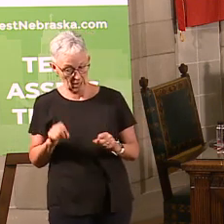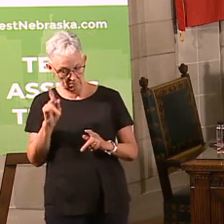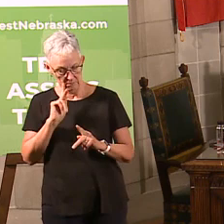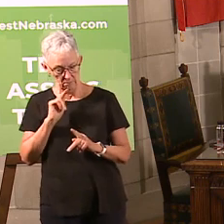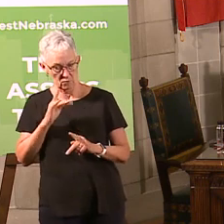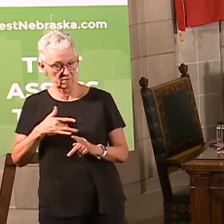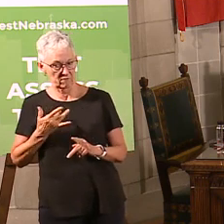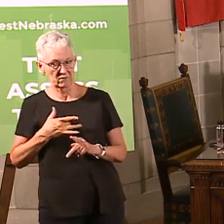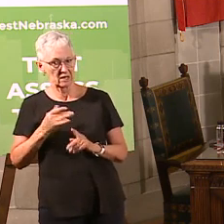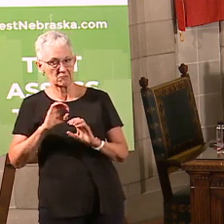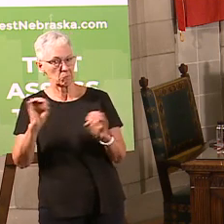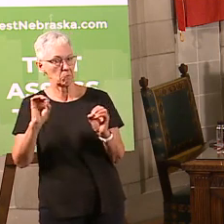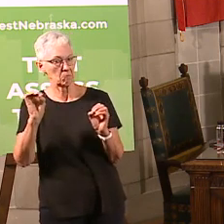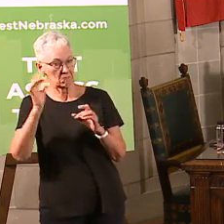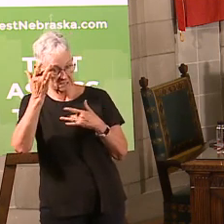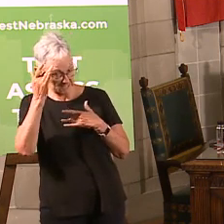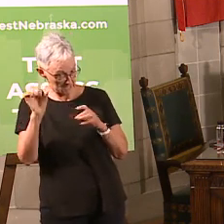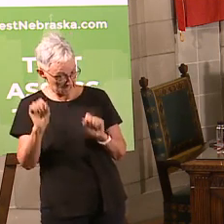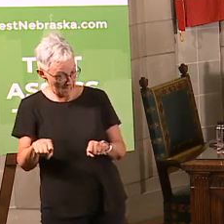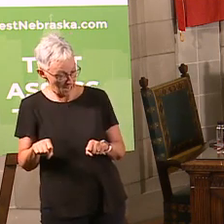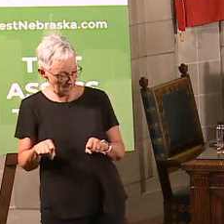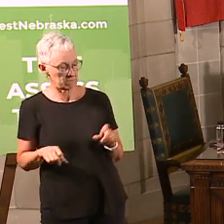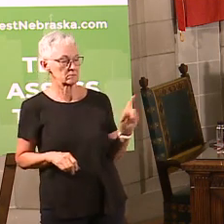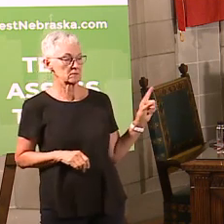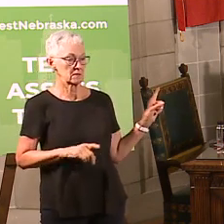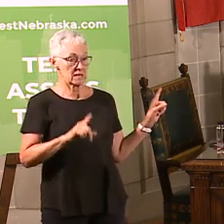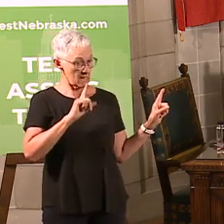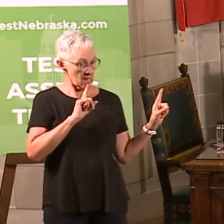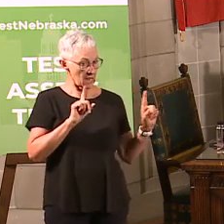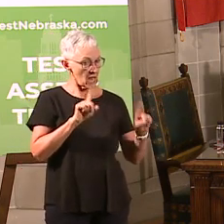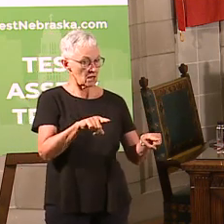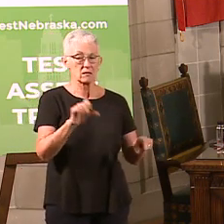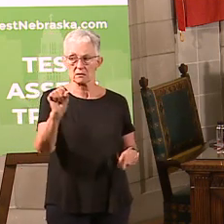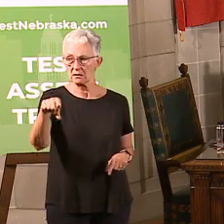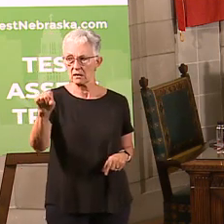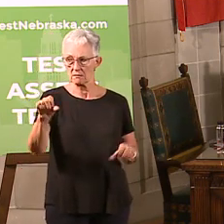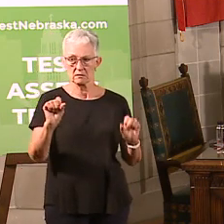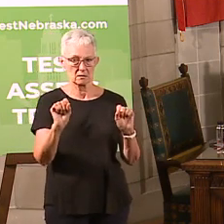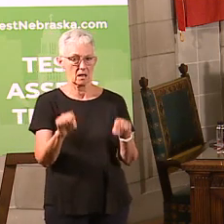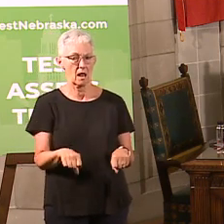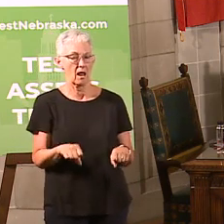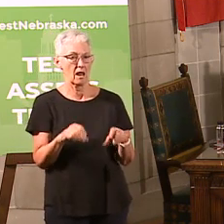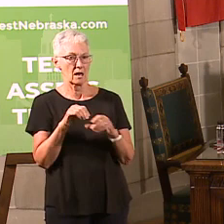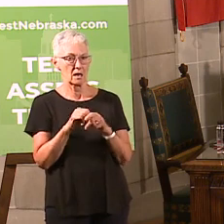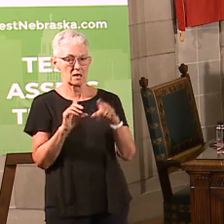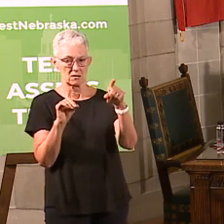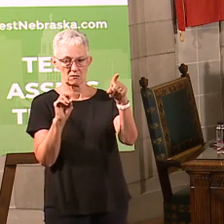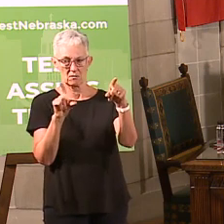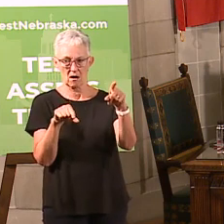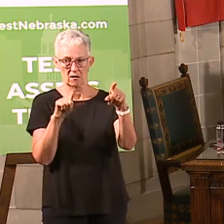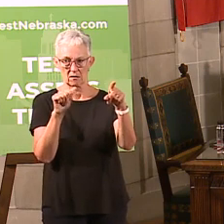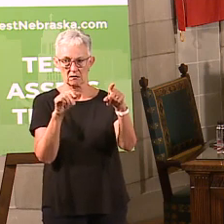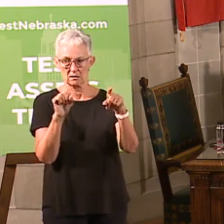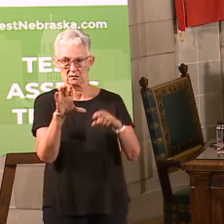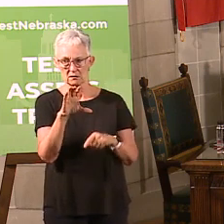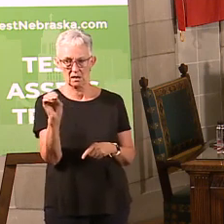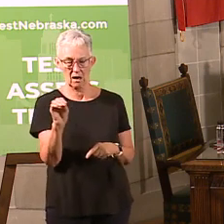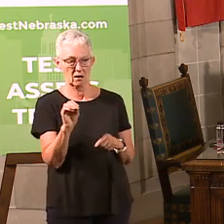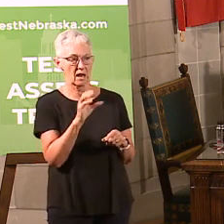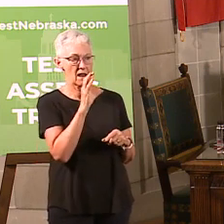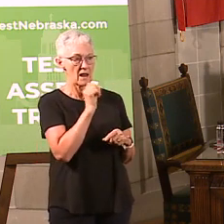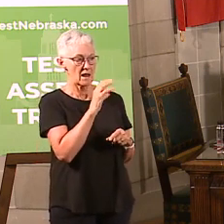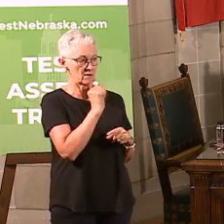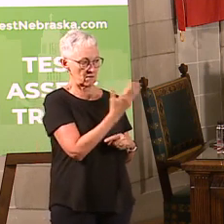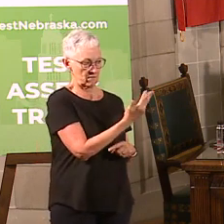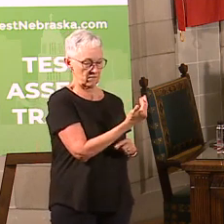signed up can get it. And then in the Douglas County area, it's ages 15 to 35. We've kind of loosened the